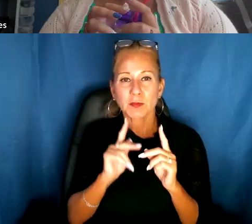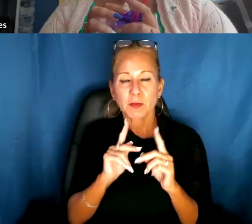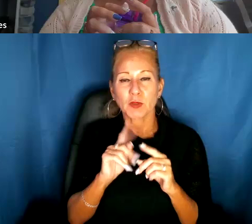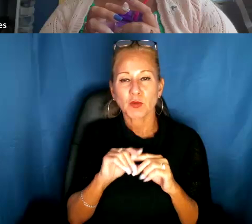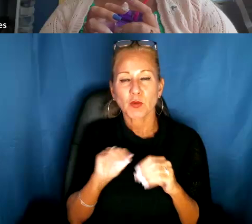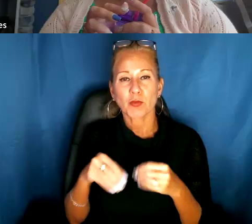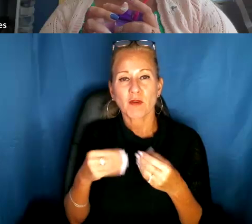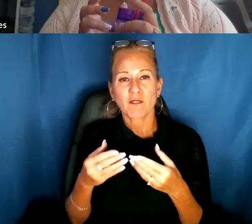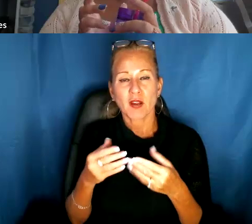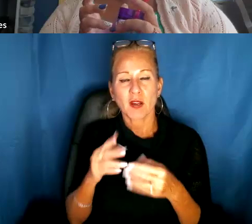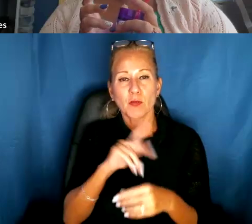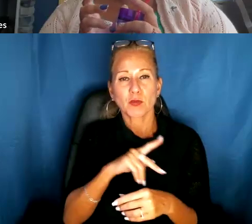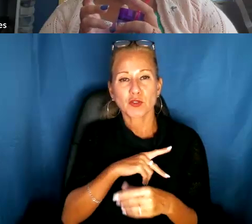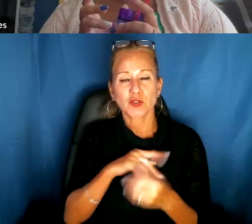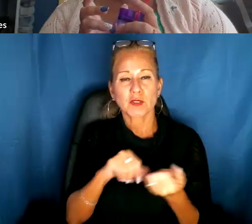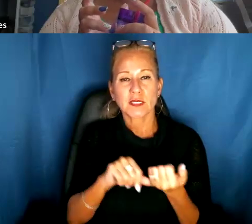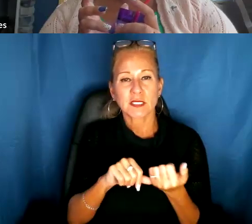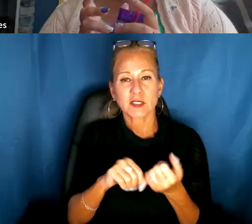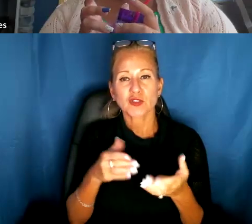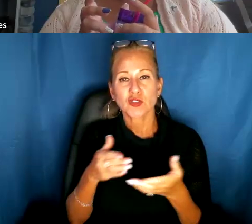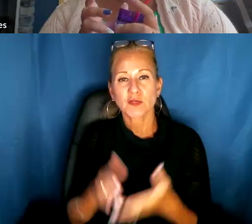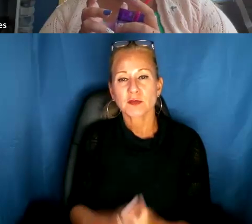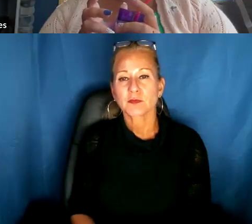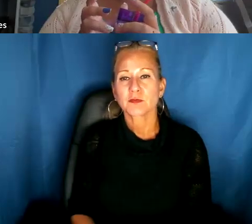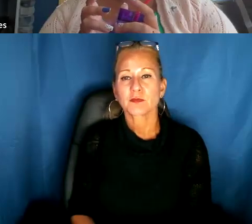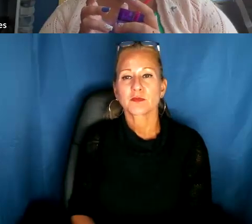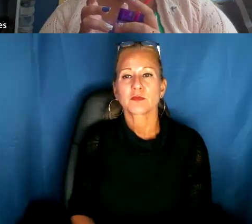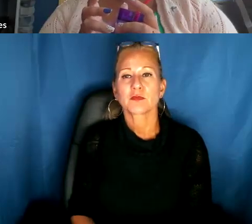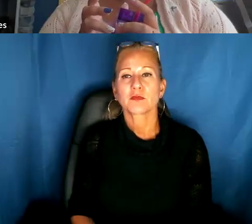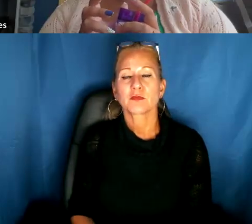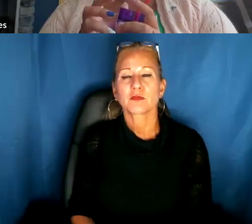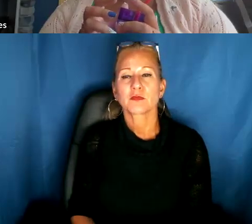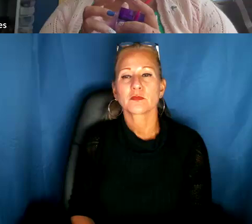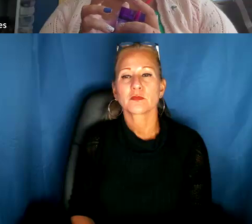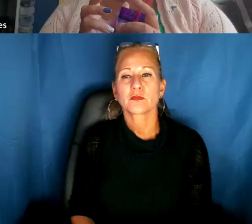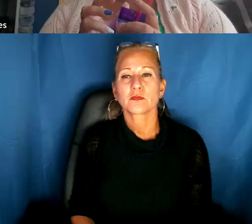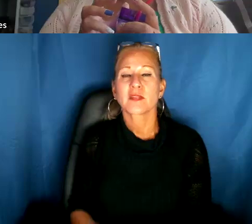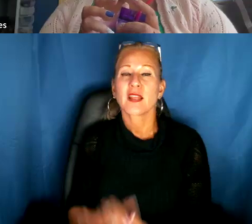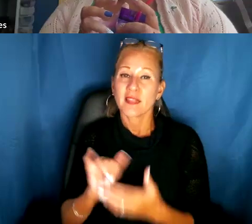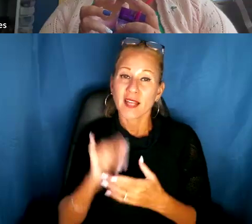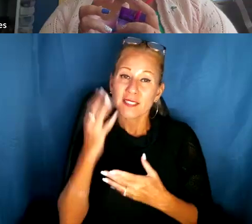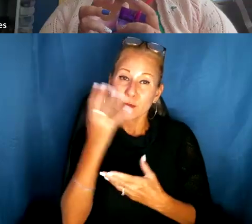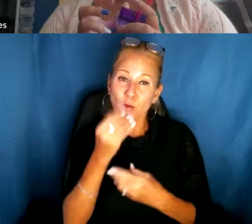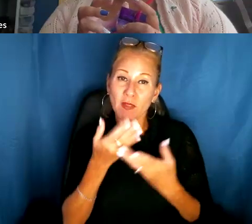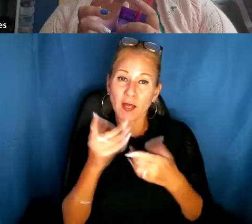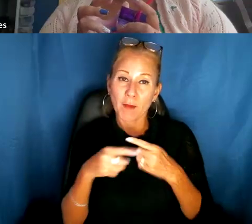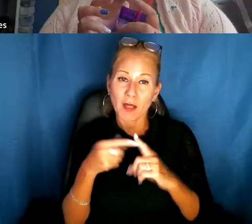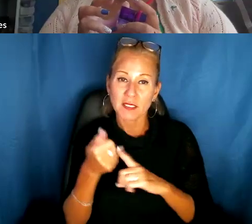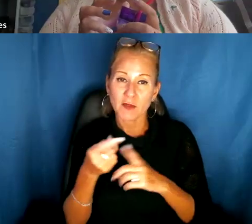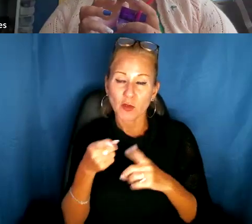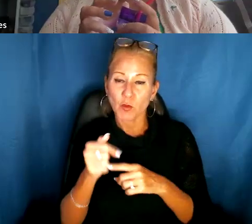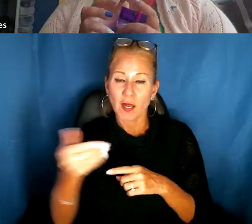to provide the personal assistance services? Okay, thank you. That's the beauty of self-direction. You can